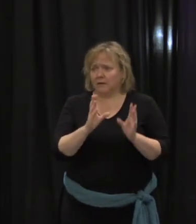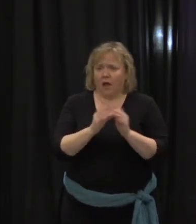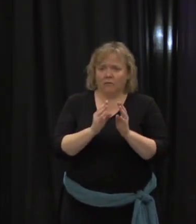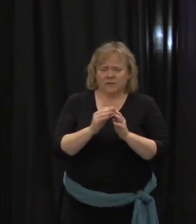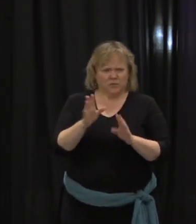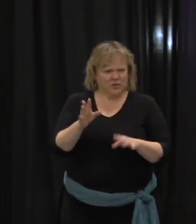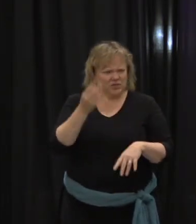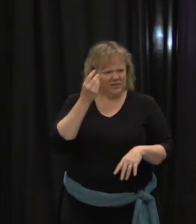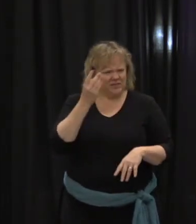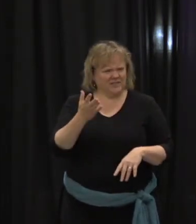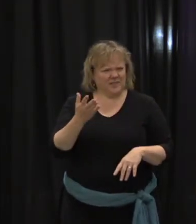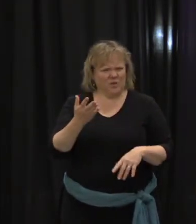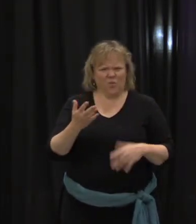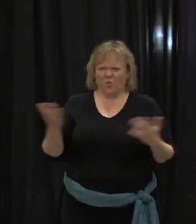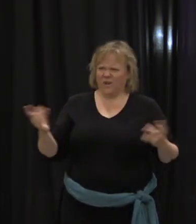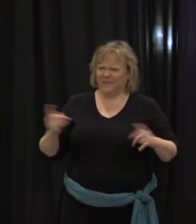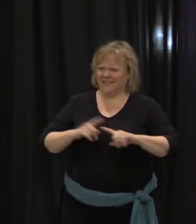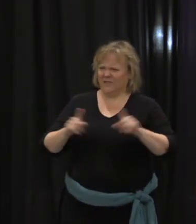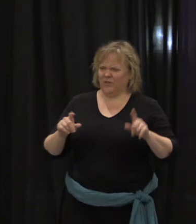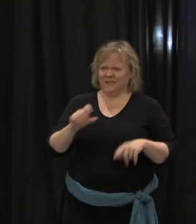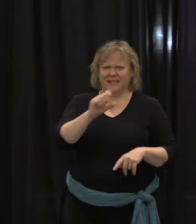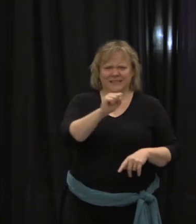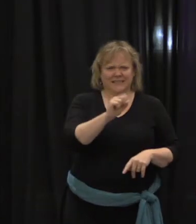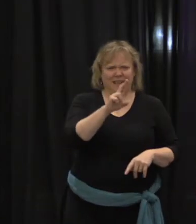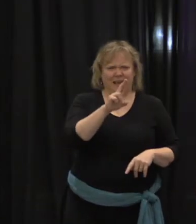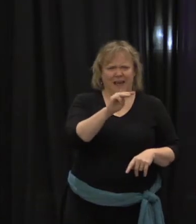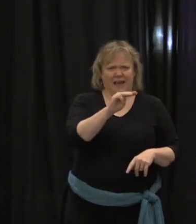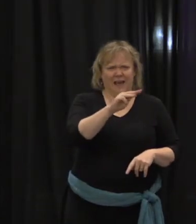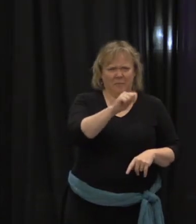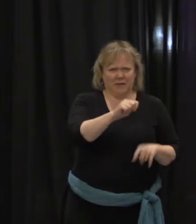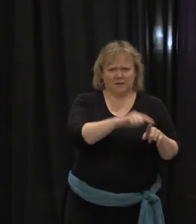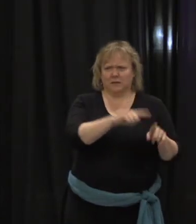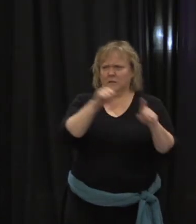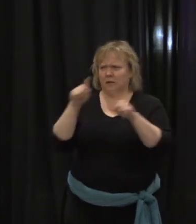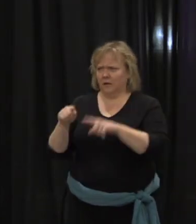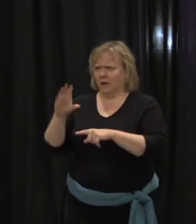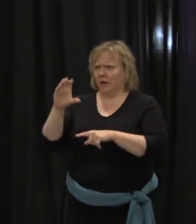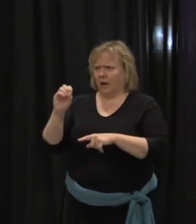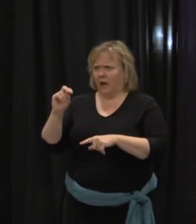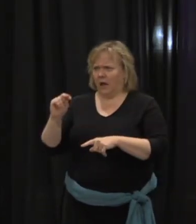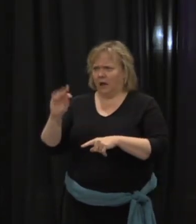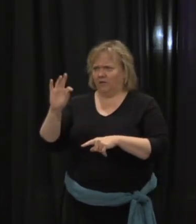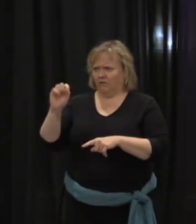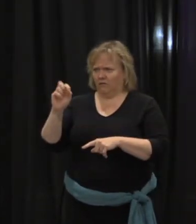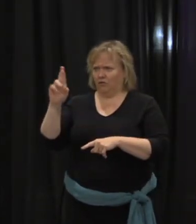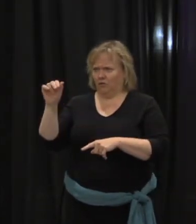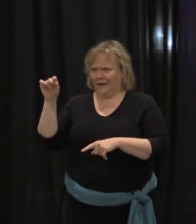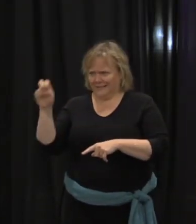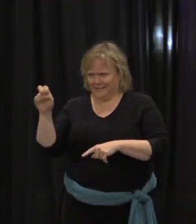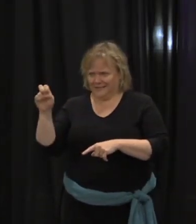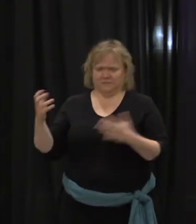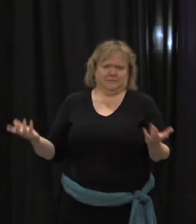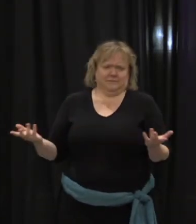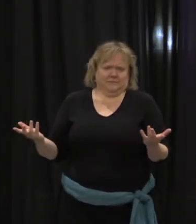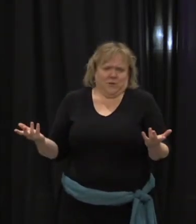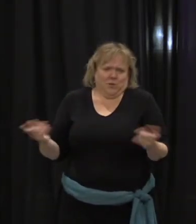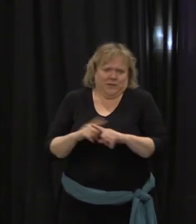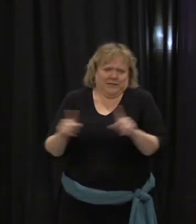way, I still don't know what the difference between a summit and a conference is. Somebody needs to explain that to me at some point.